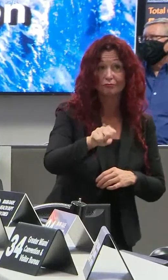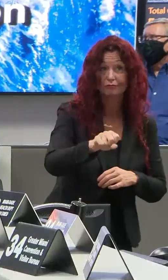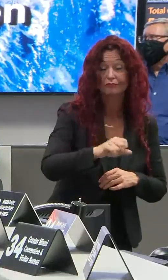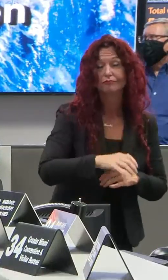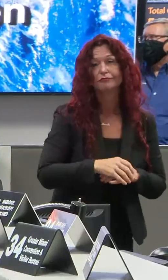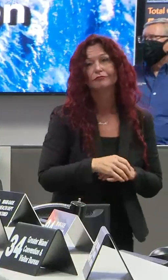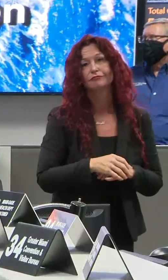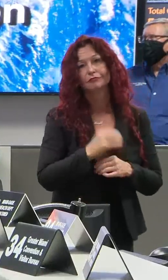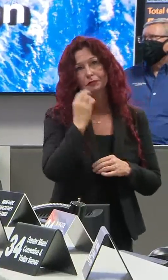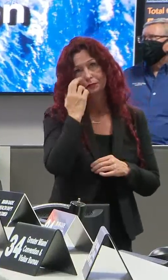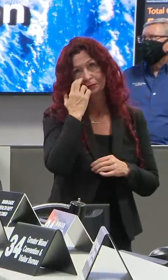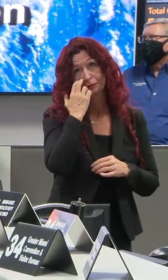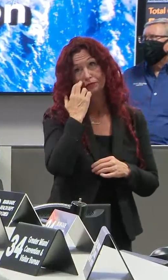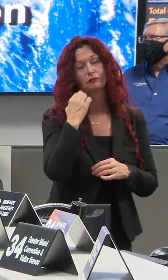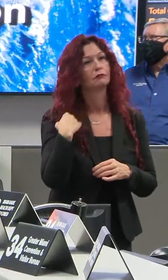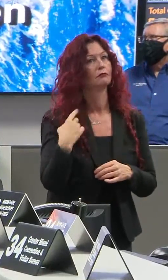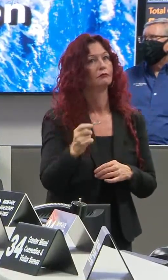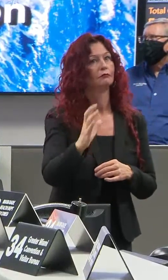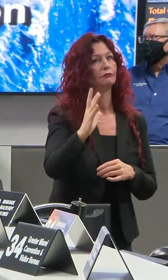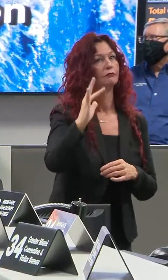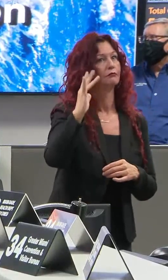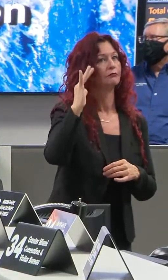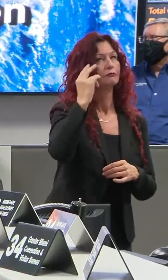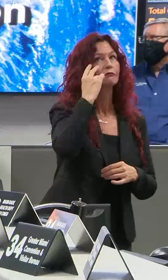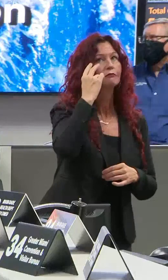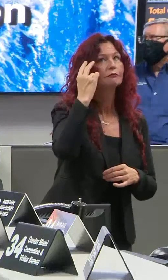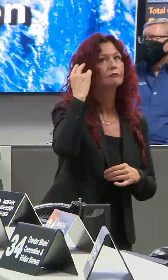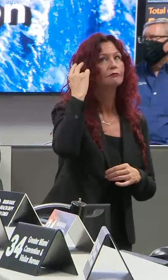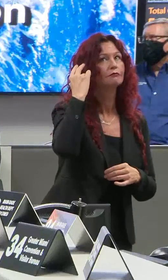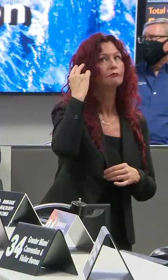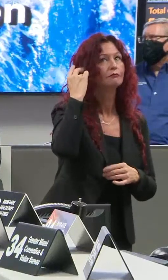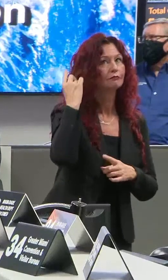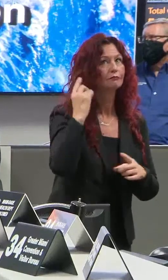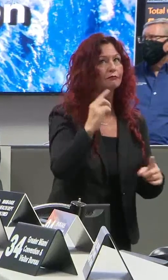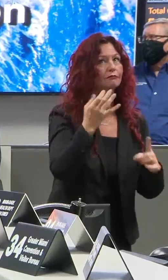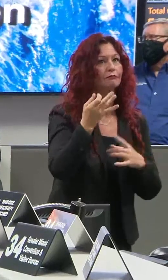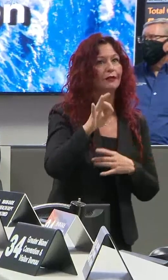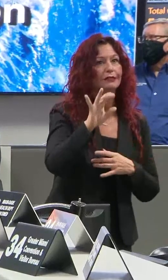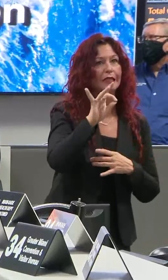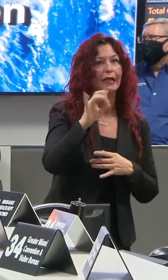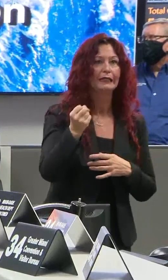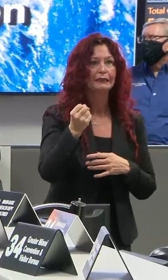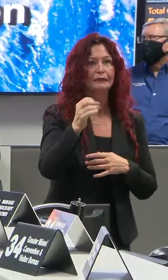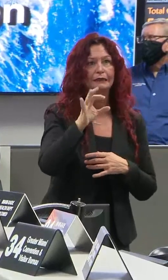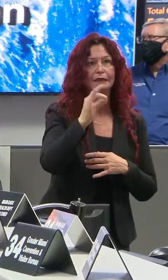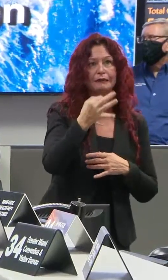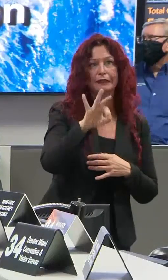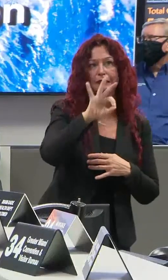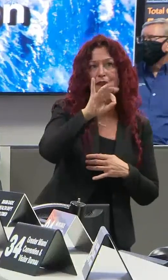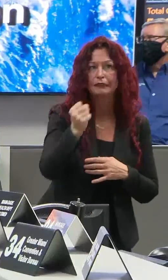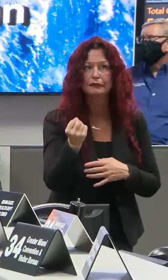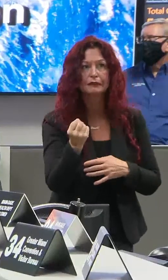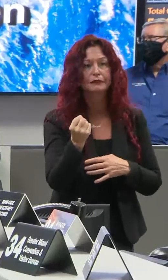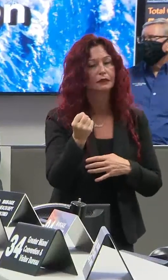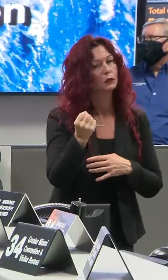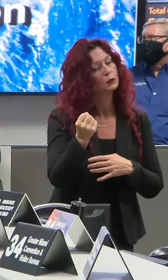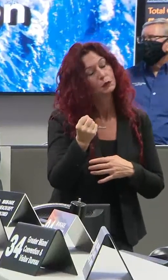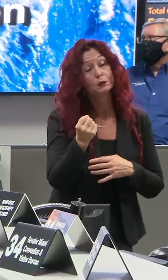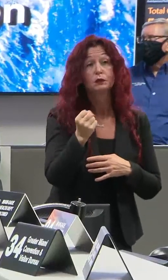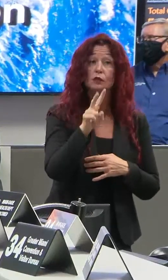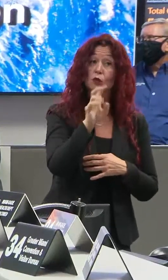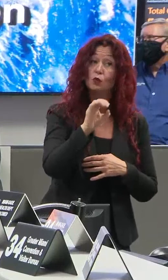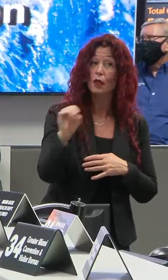I believe and I know that we have come a long way since the 80s, 90s, and even the 2000s here